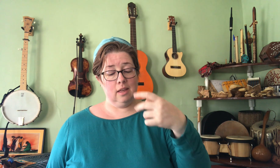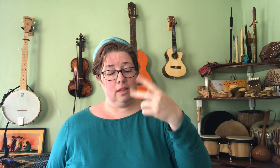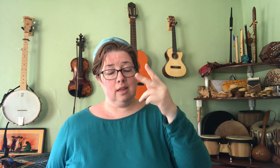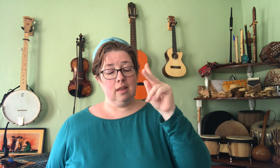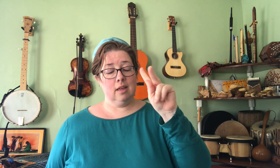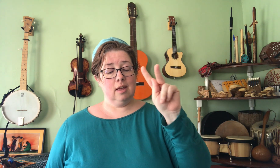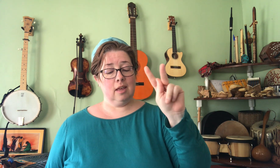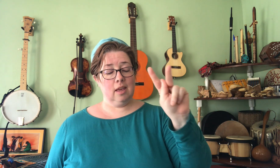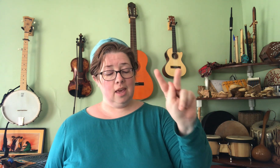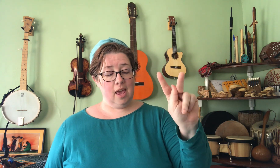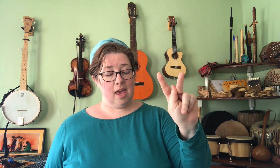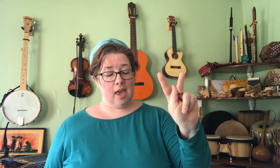K.